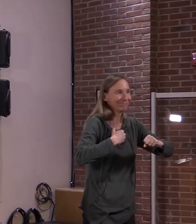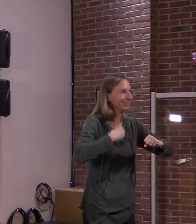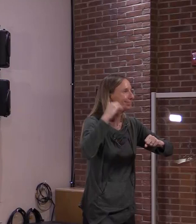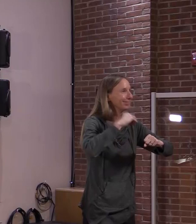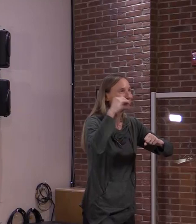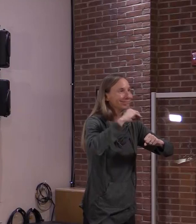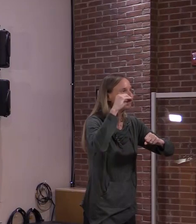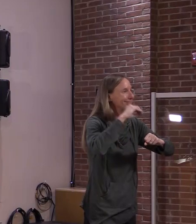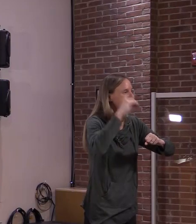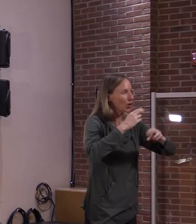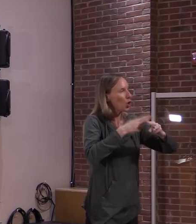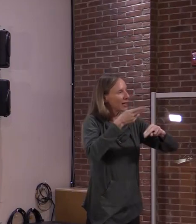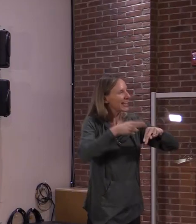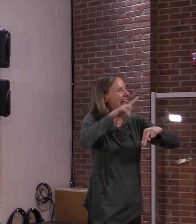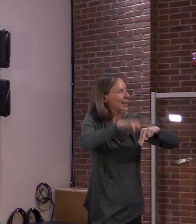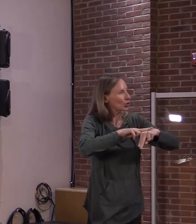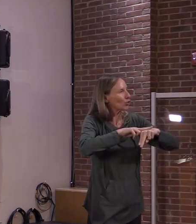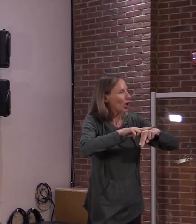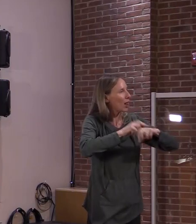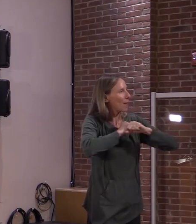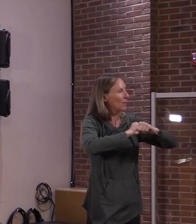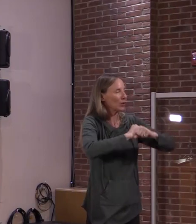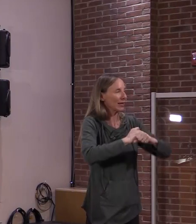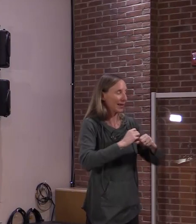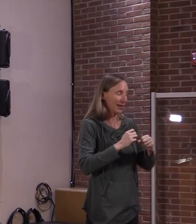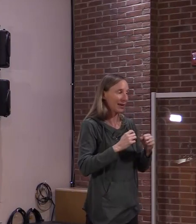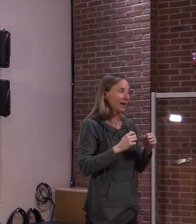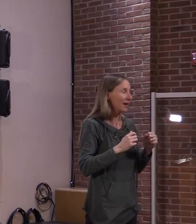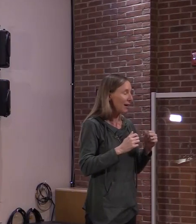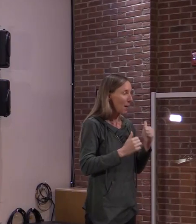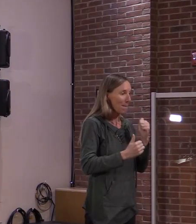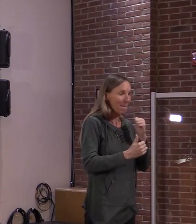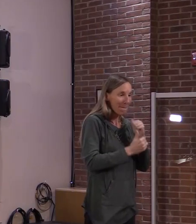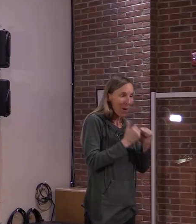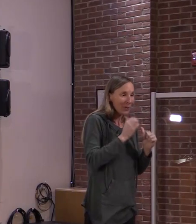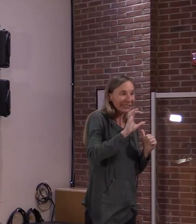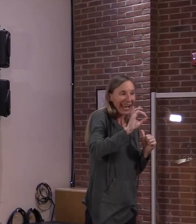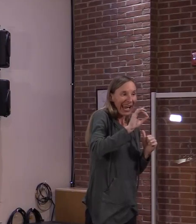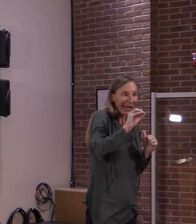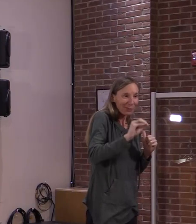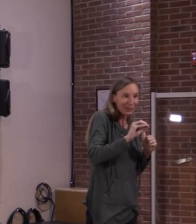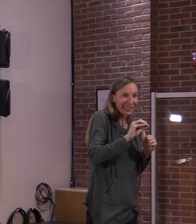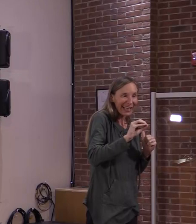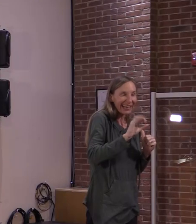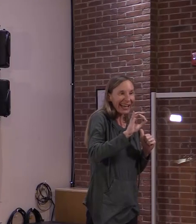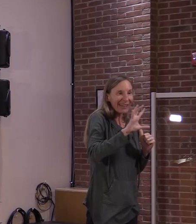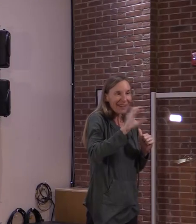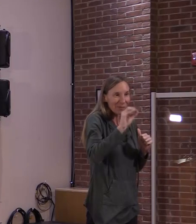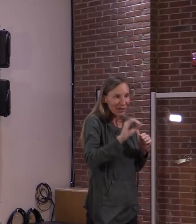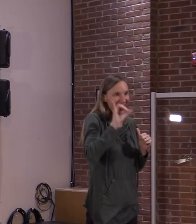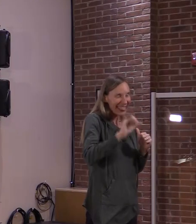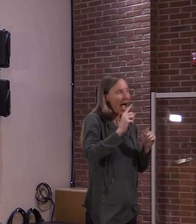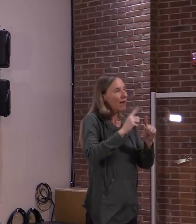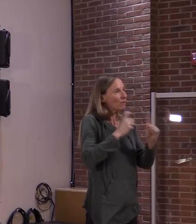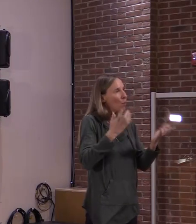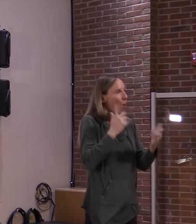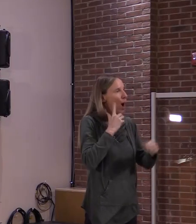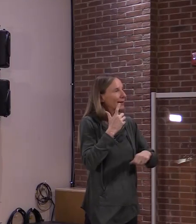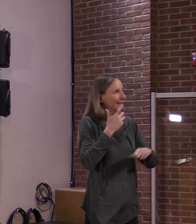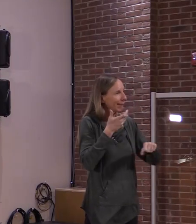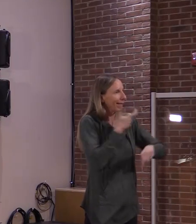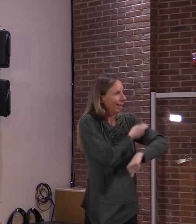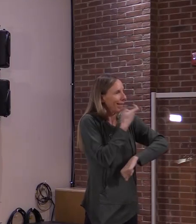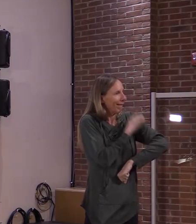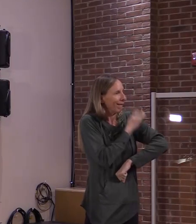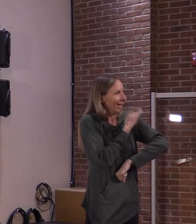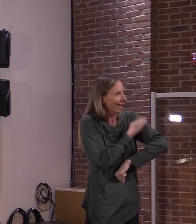get for immunity is going to be from getting vaccinated. And so it really does require